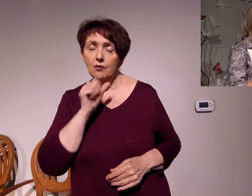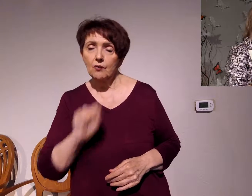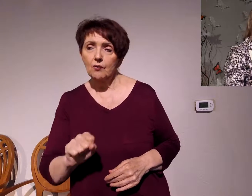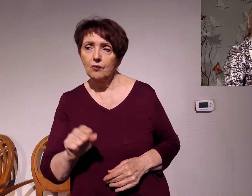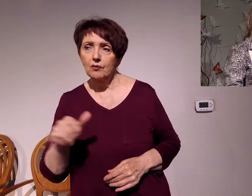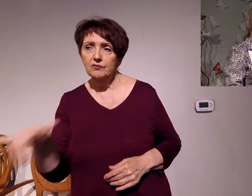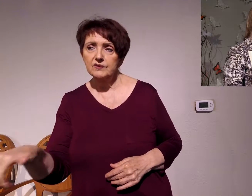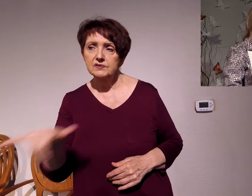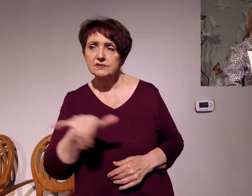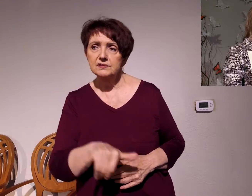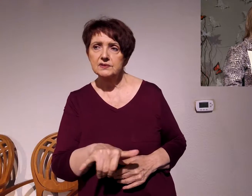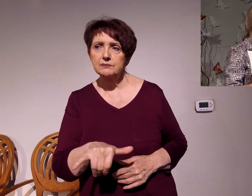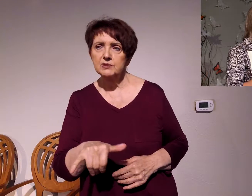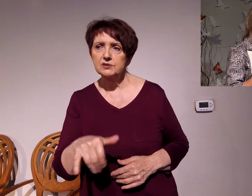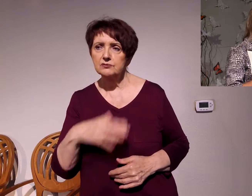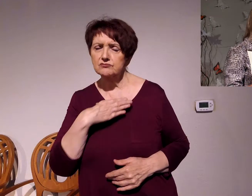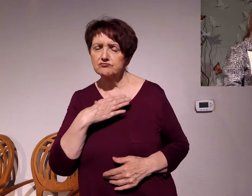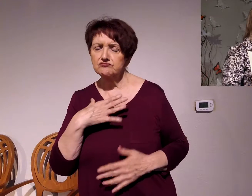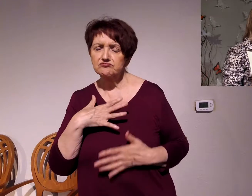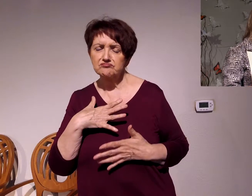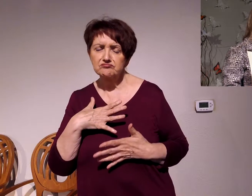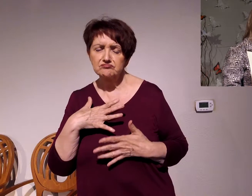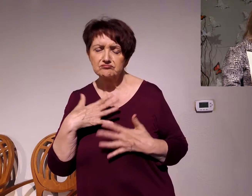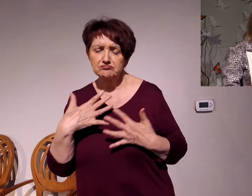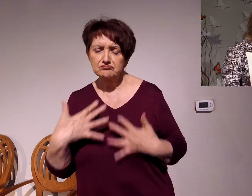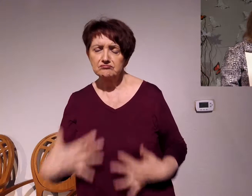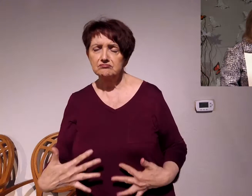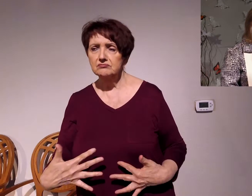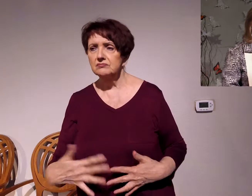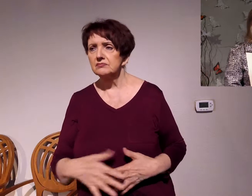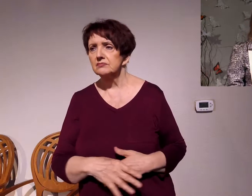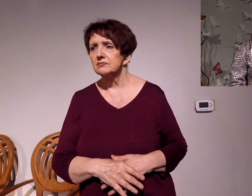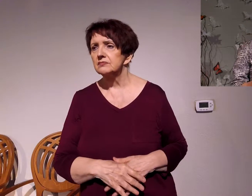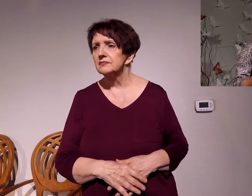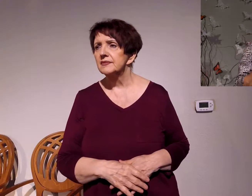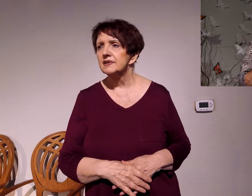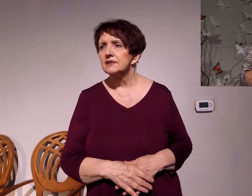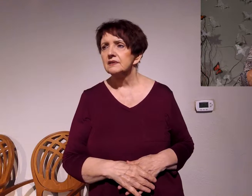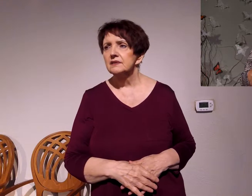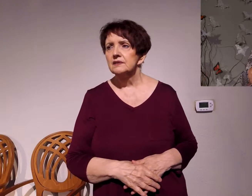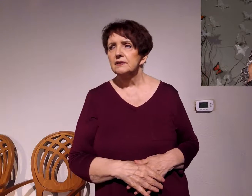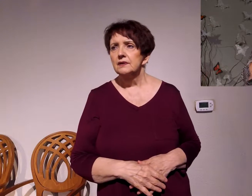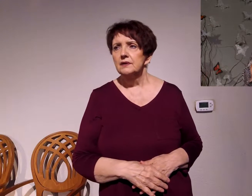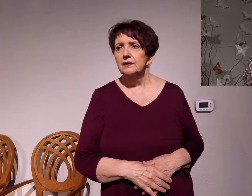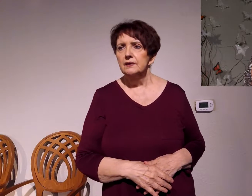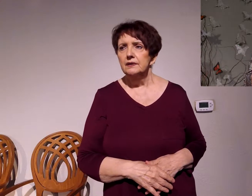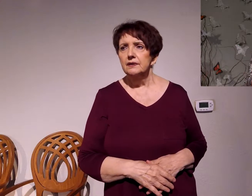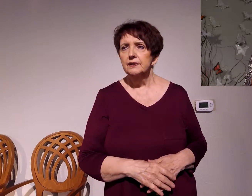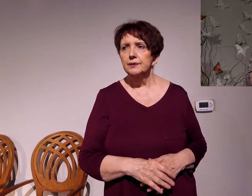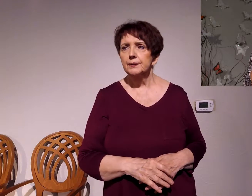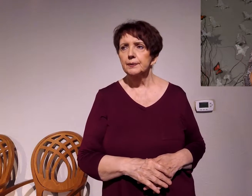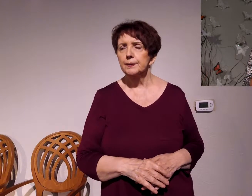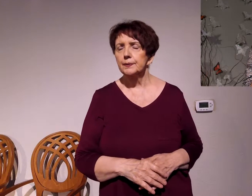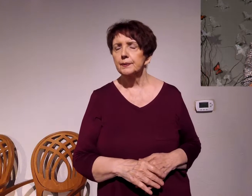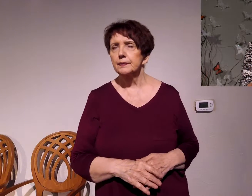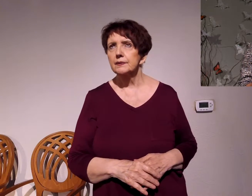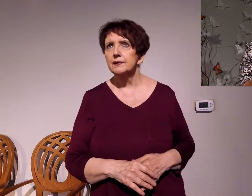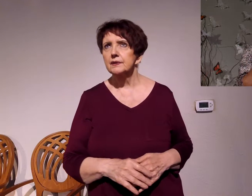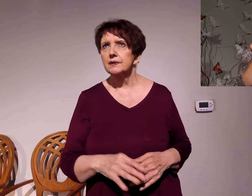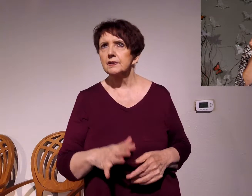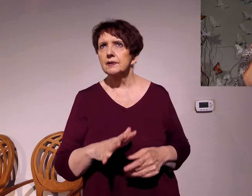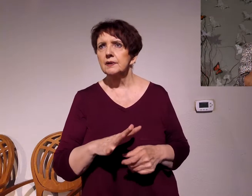as old as your despair. He says in the central